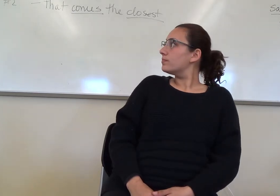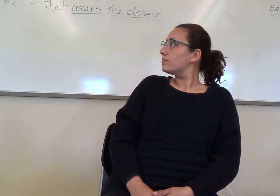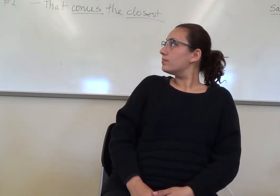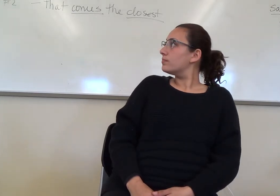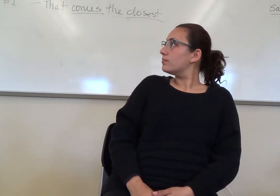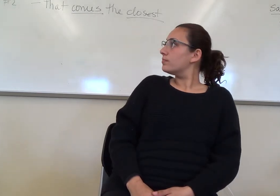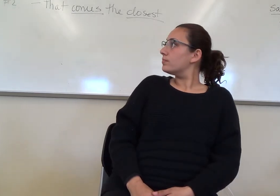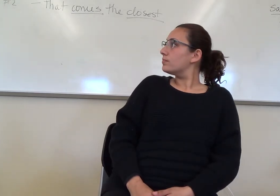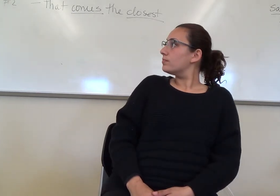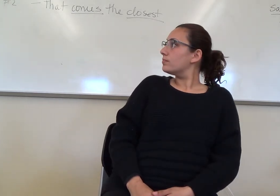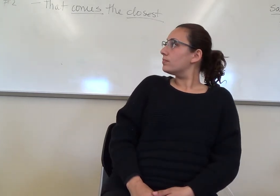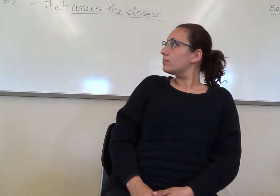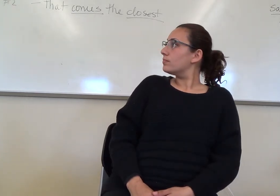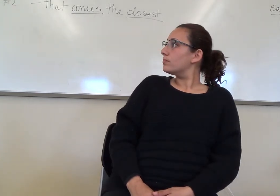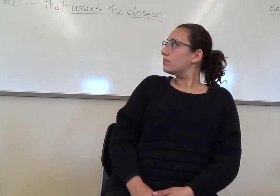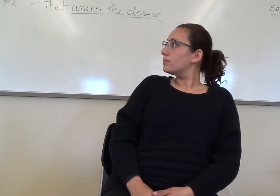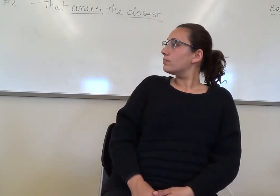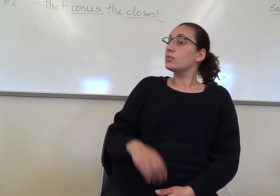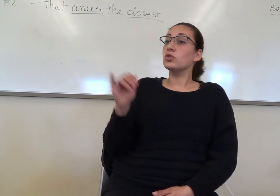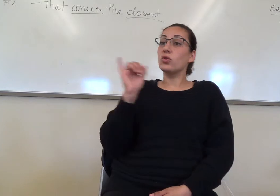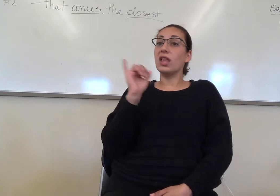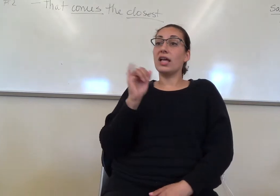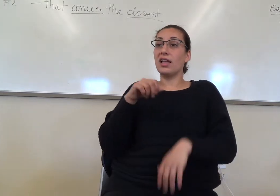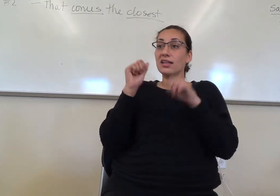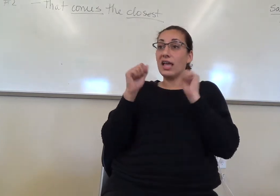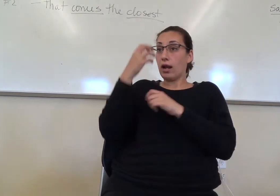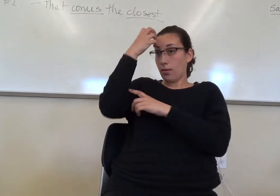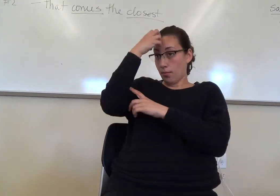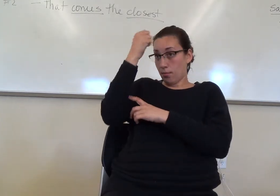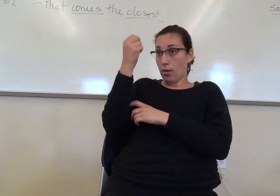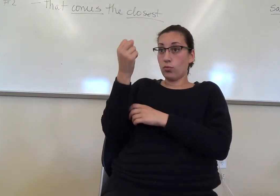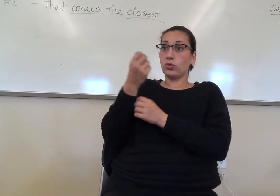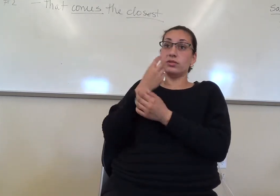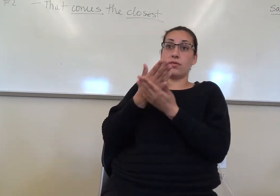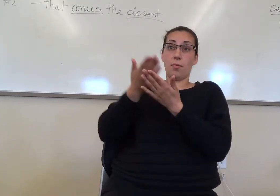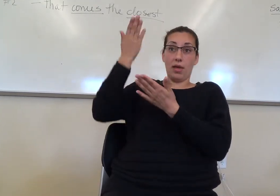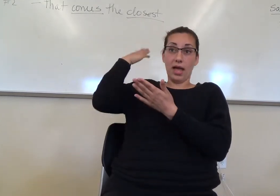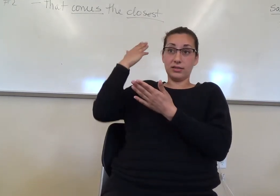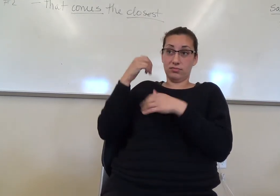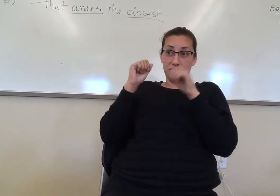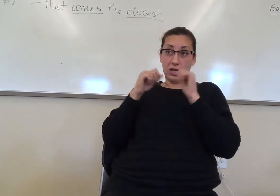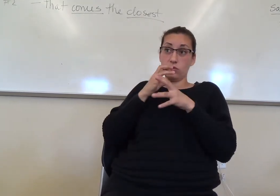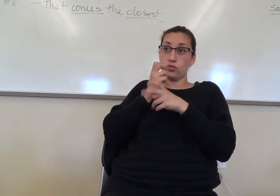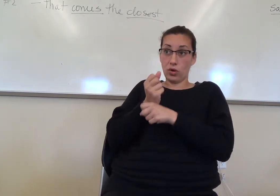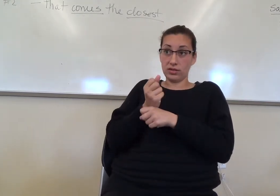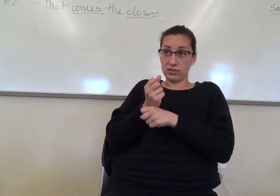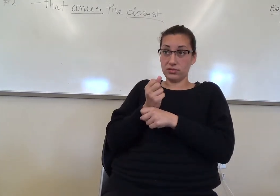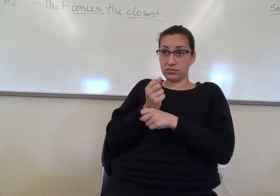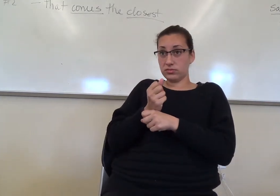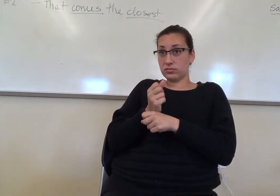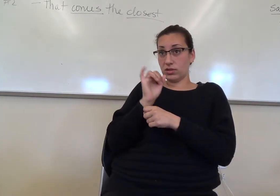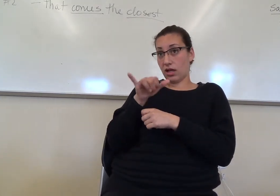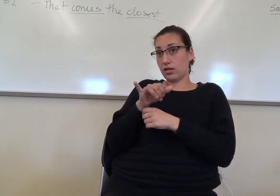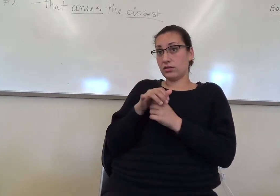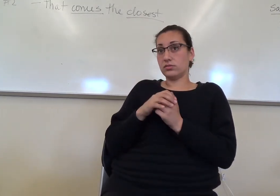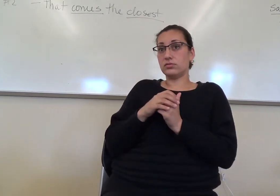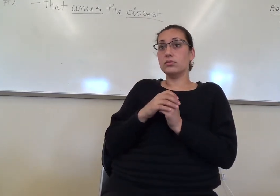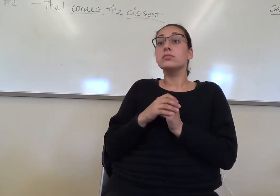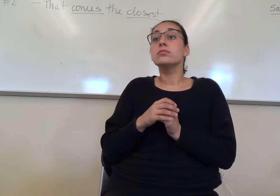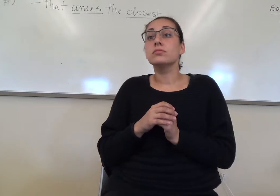this is the closest thing here, simply because everything else is an example of this.